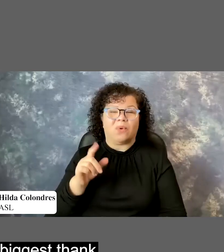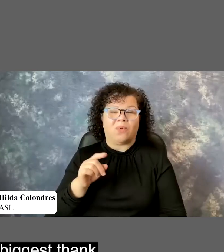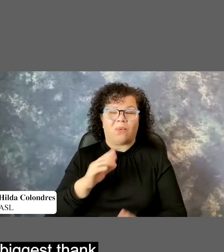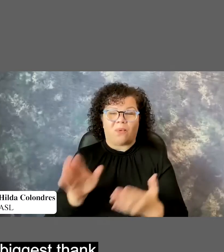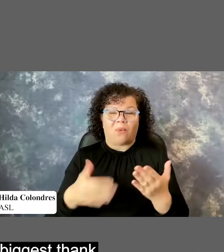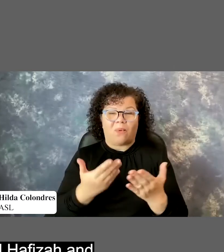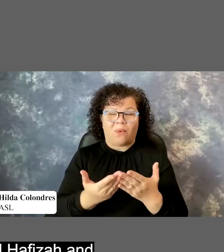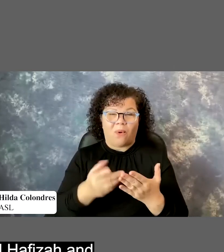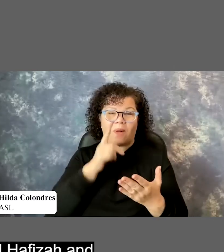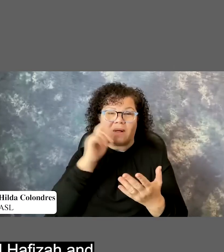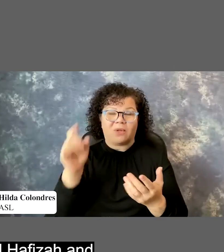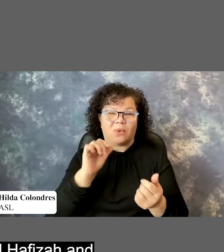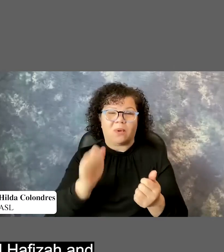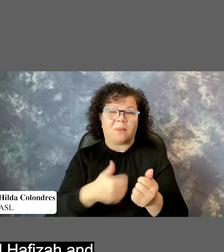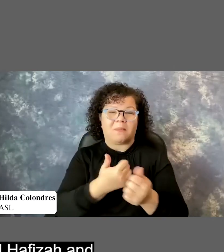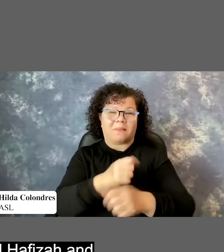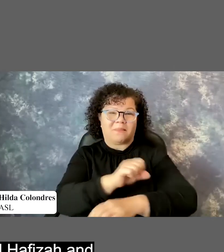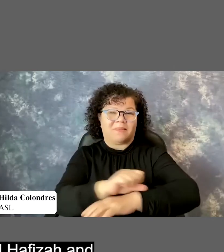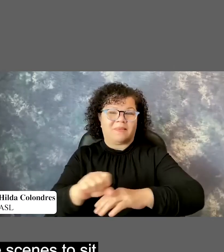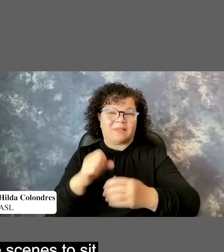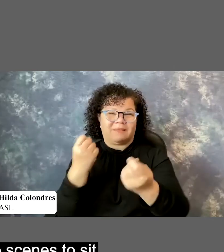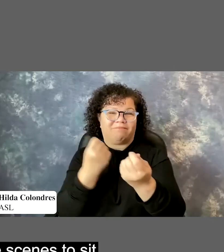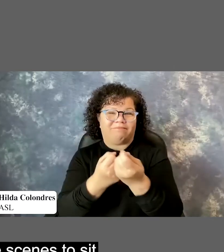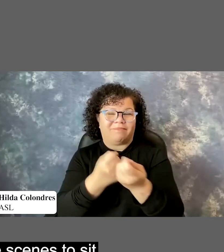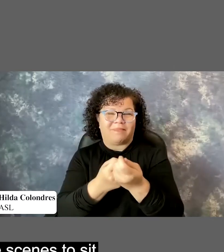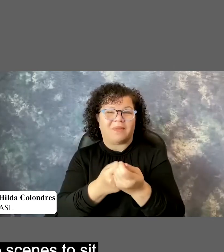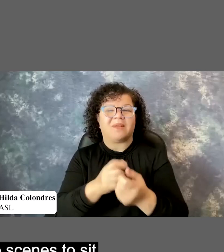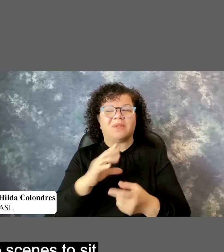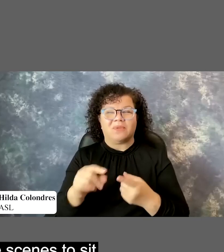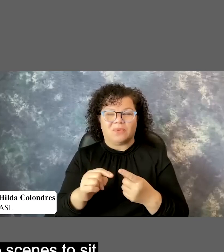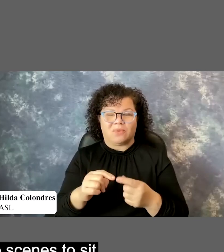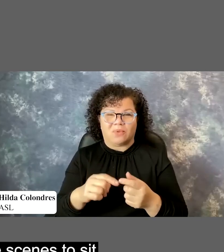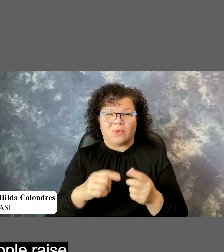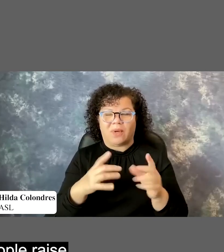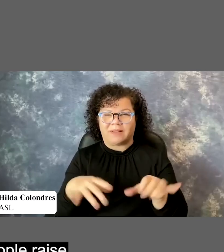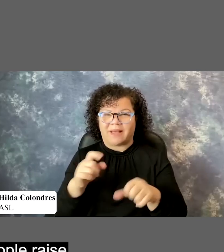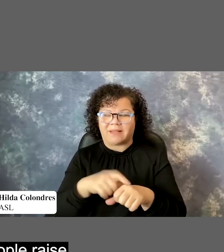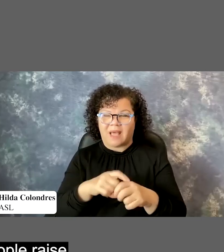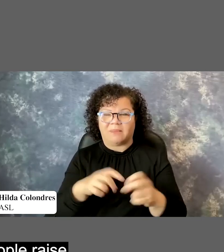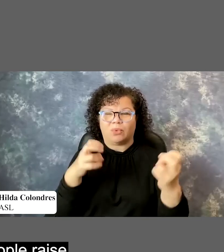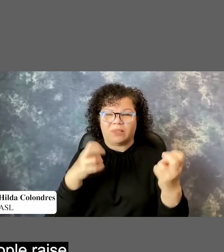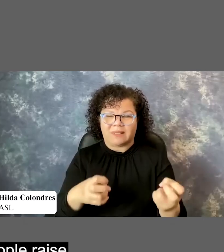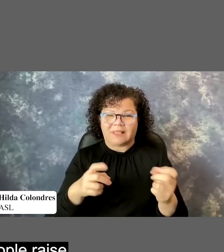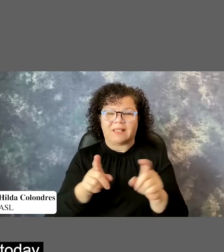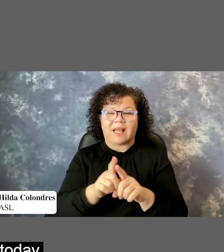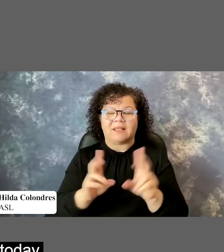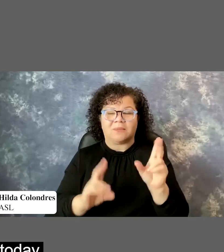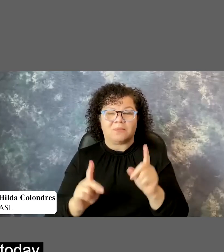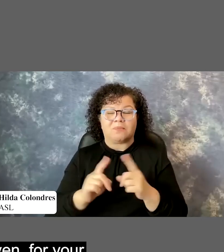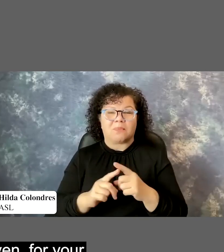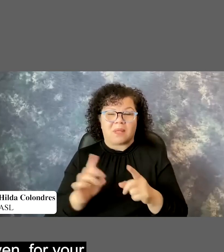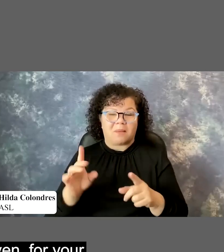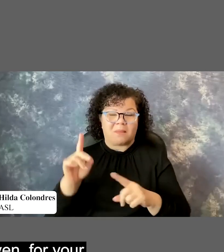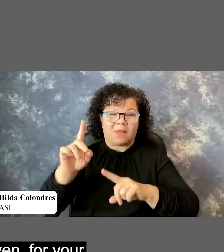Chanel, Hafiza, and Ashley behind the scenes for taking time to sit with us as people raised questions